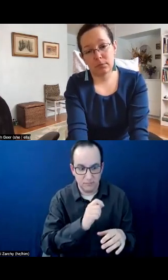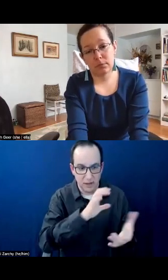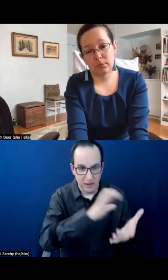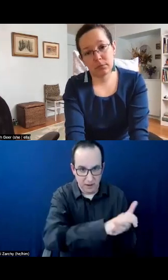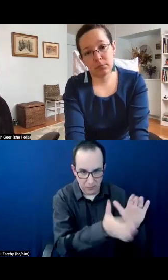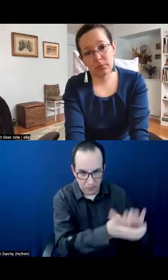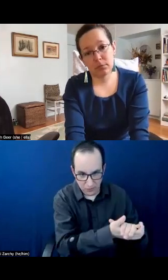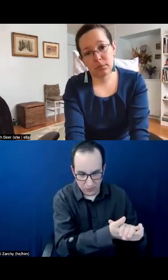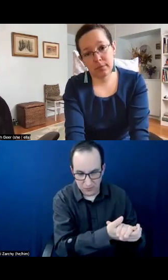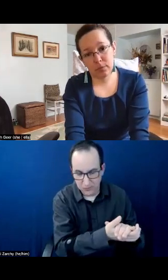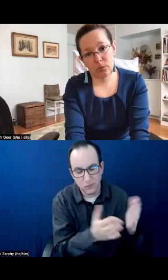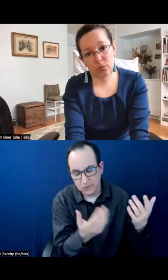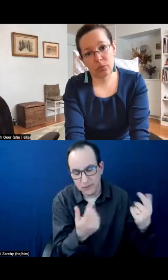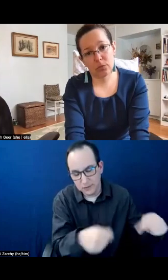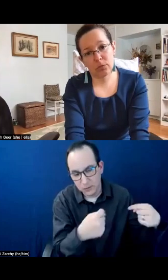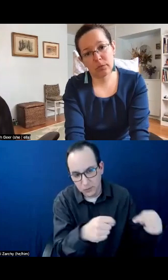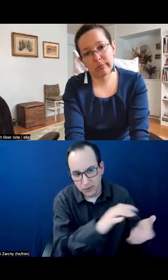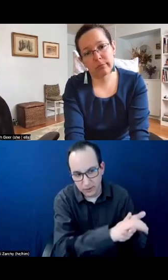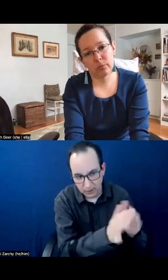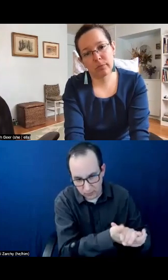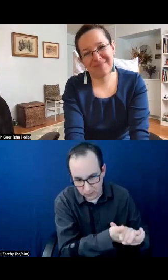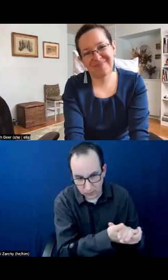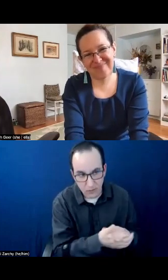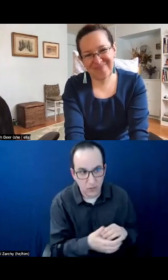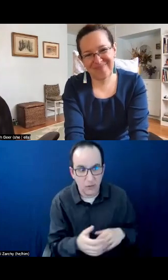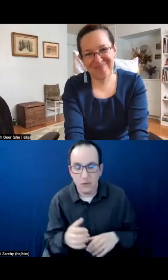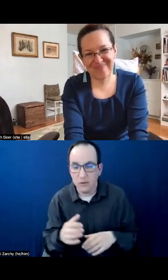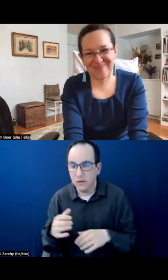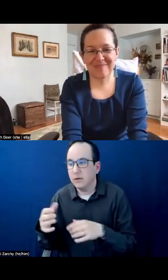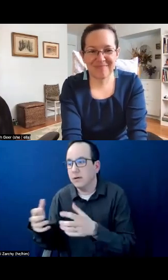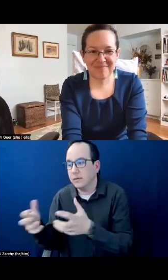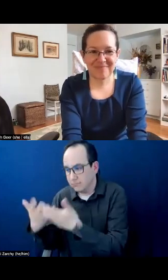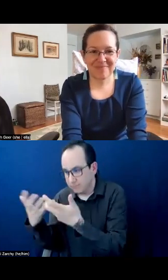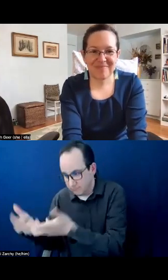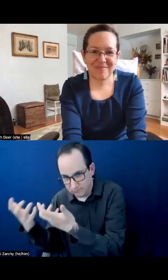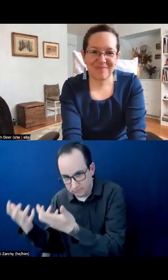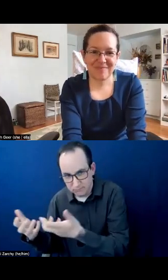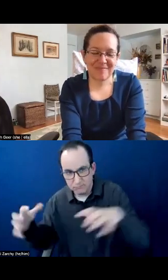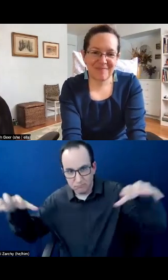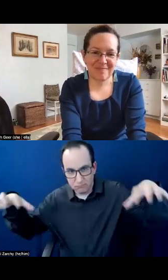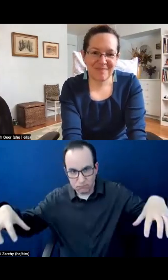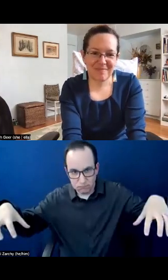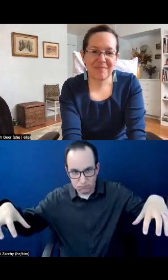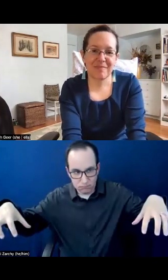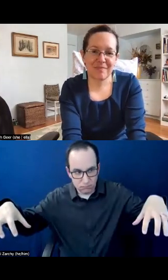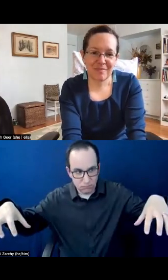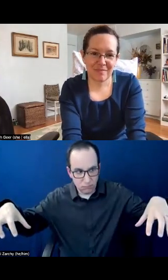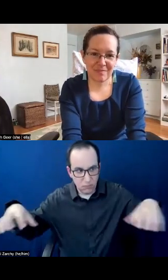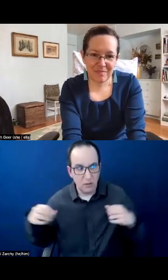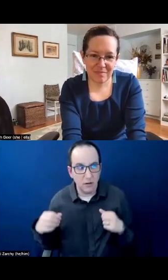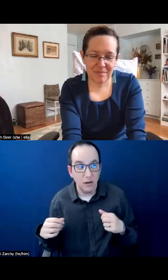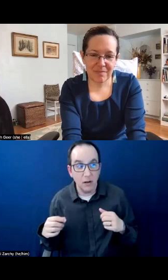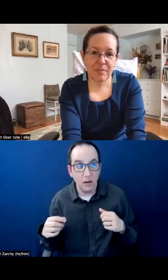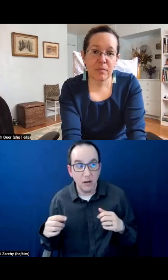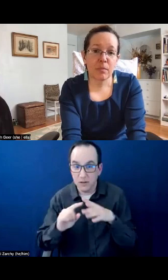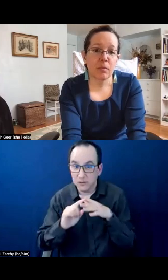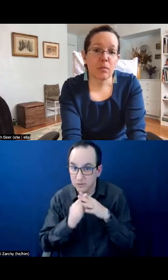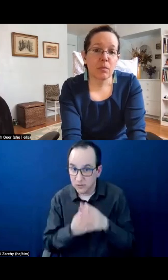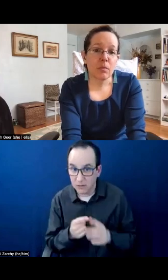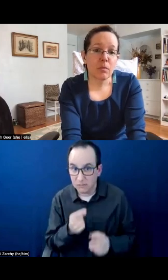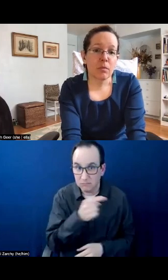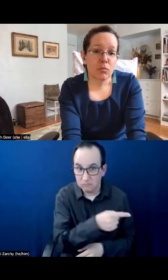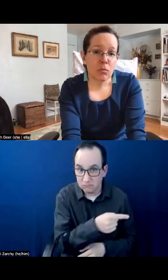I could actually set up a hamburger or a toy hamburger if we had one, and a salad physically in front of